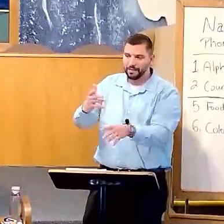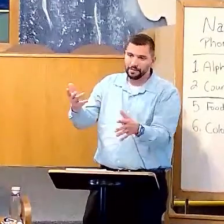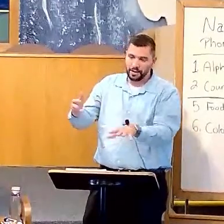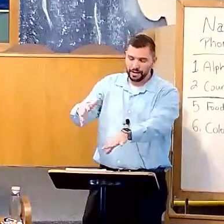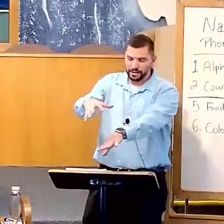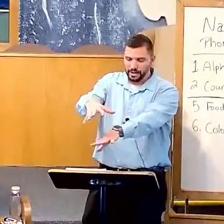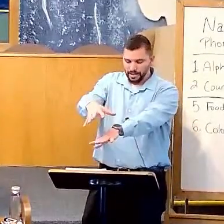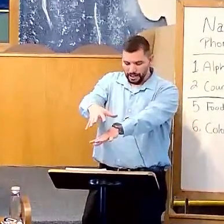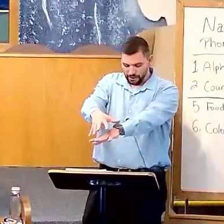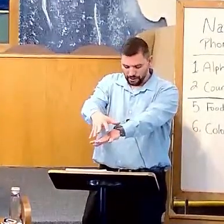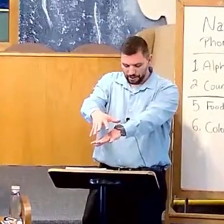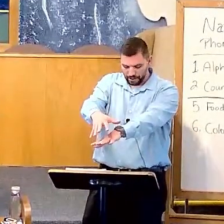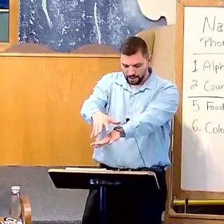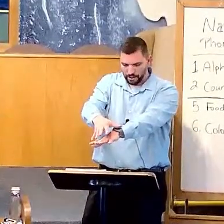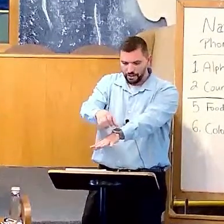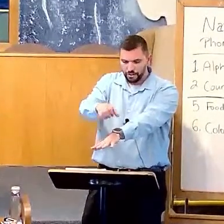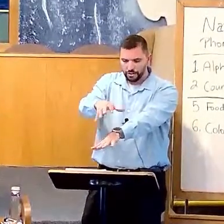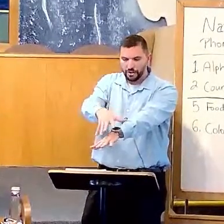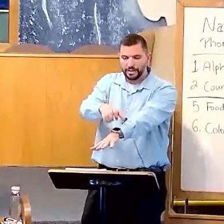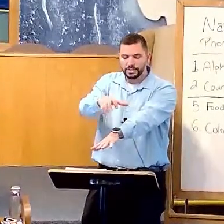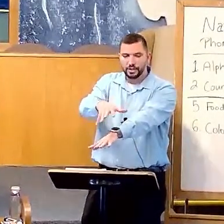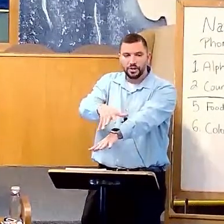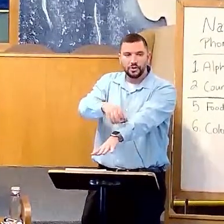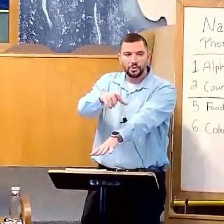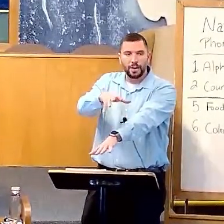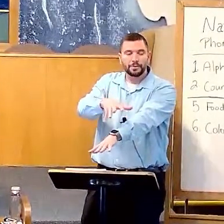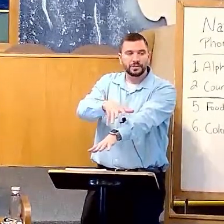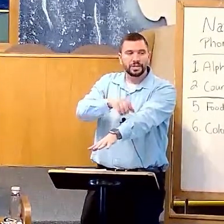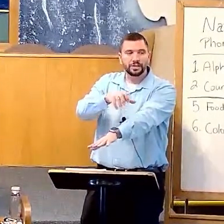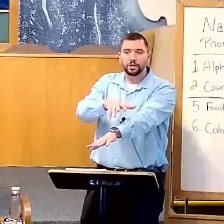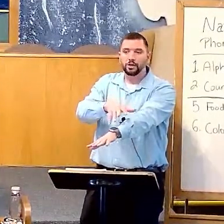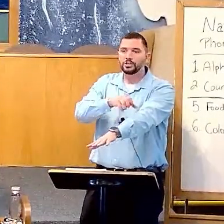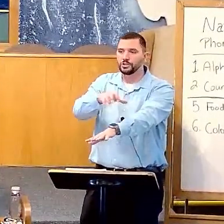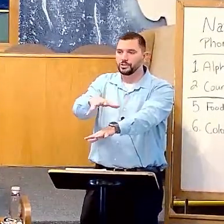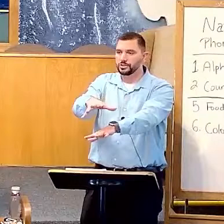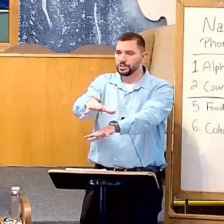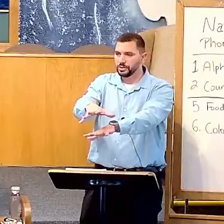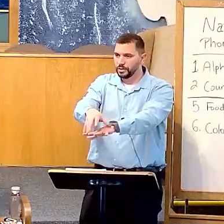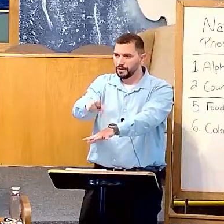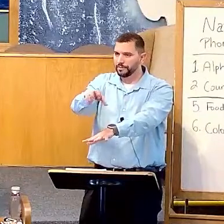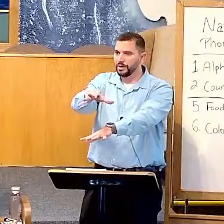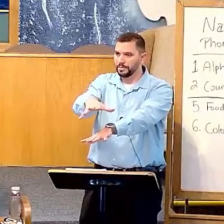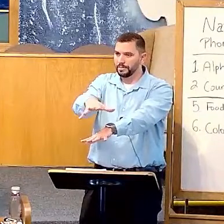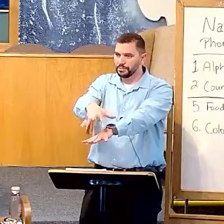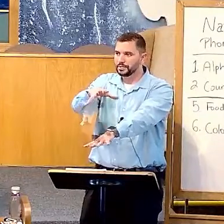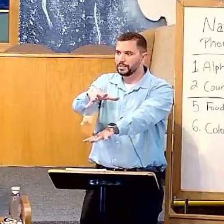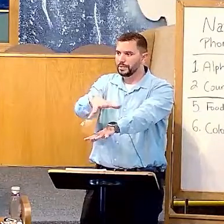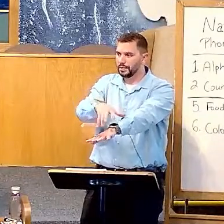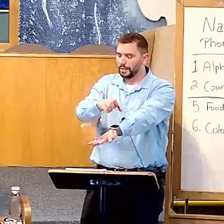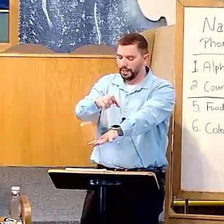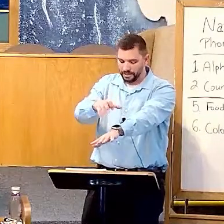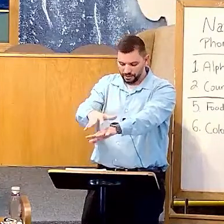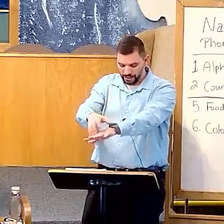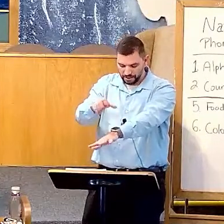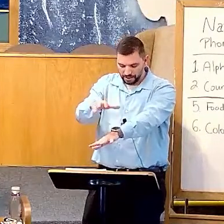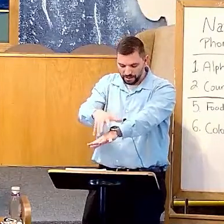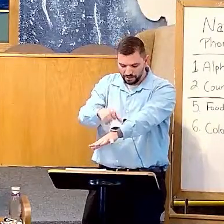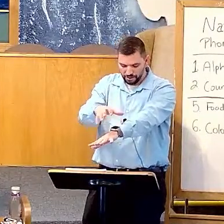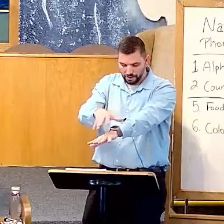right-handed, and you're gonna go like this. You're representing the clusters of grapes, and so that's grape. You kind of